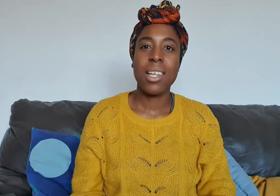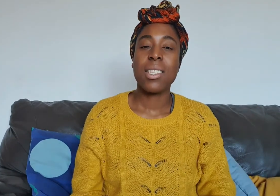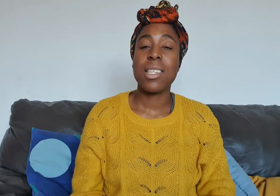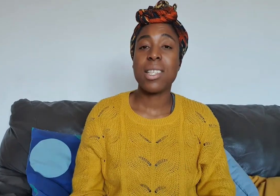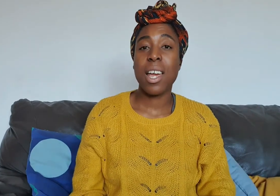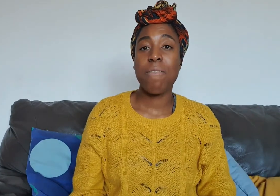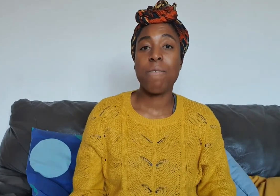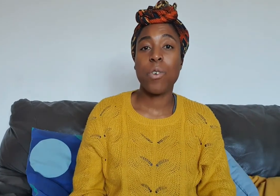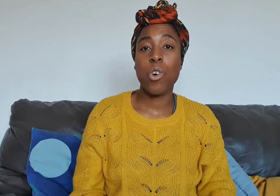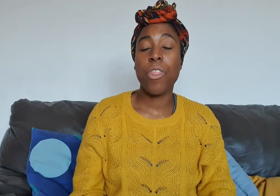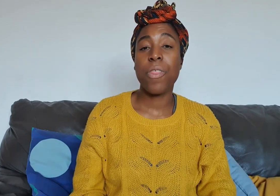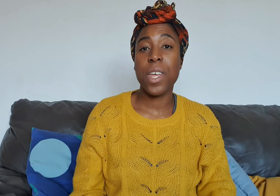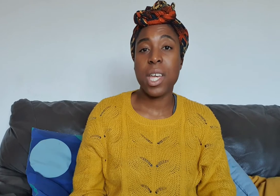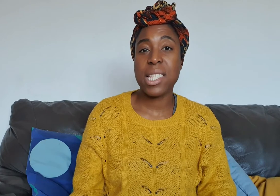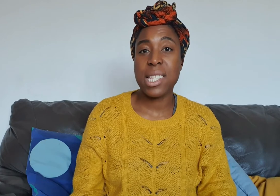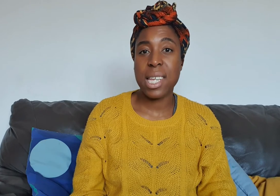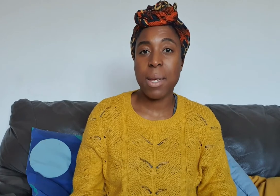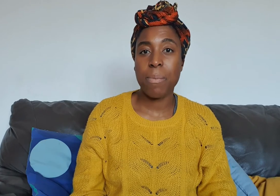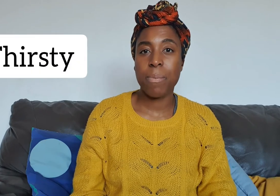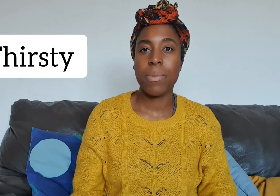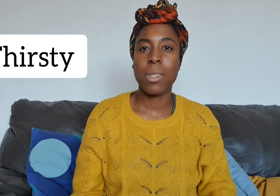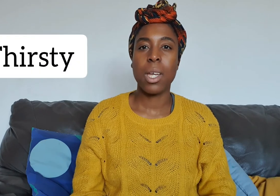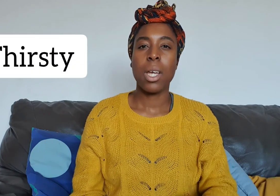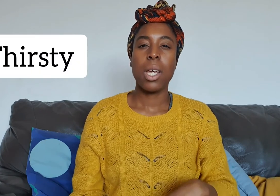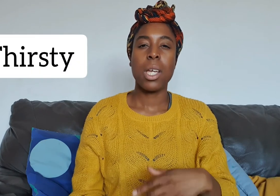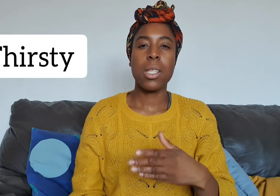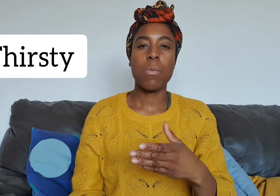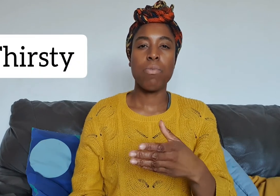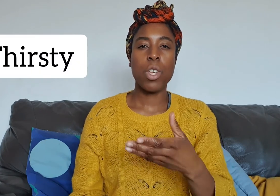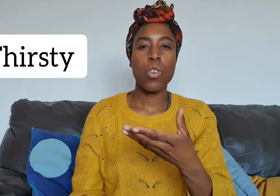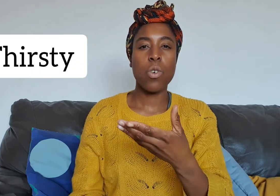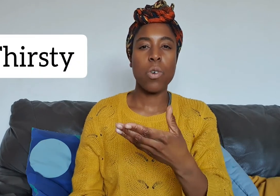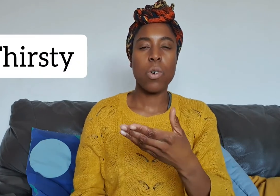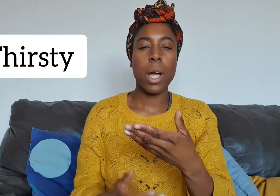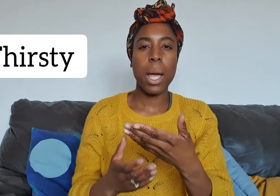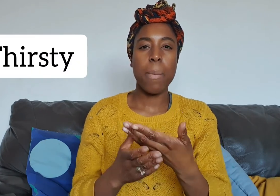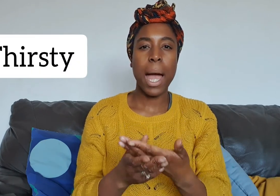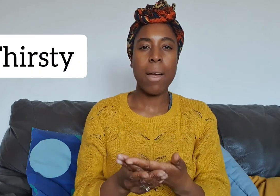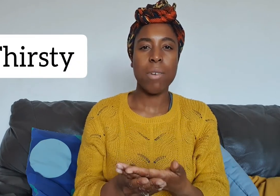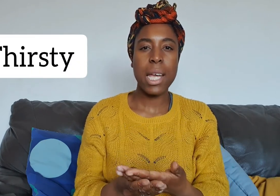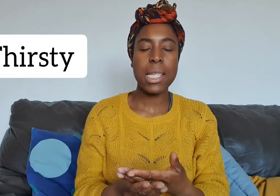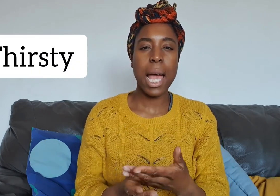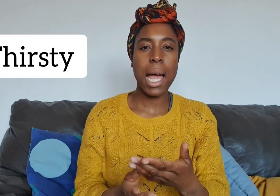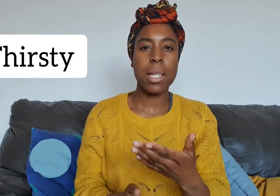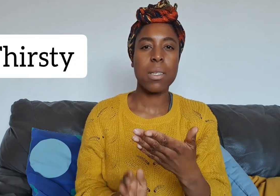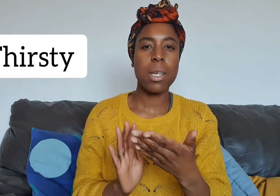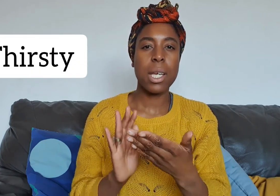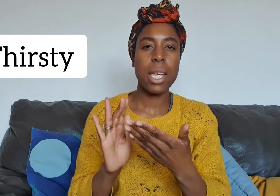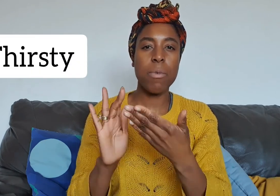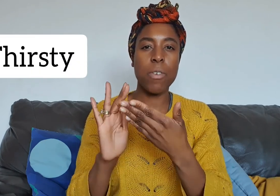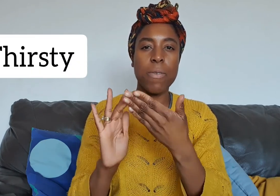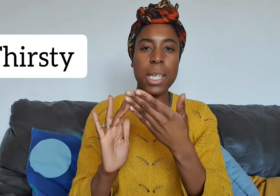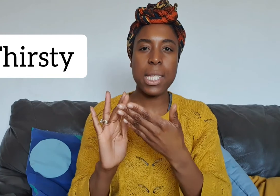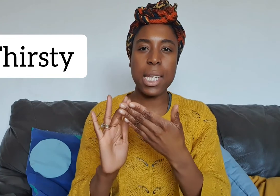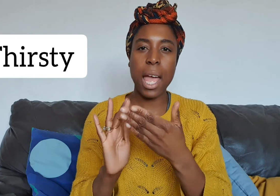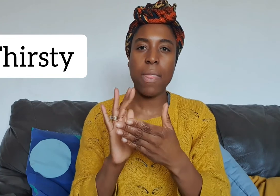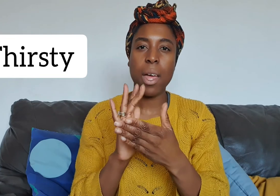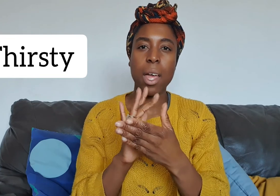The sign for thirsty is bring your right hand, keep your fingers together and